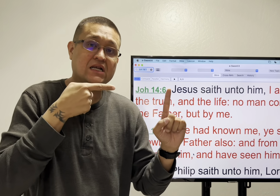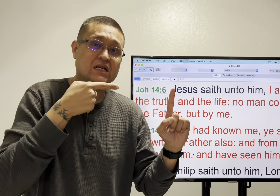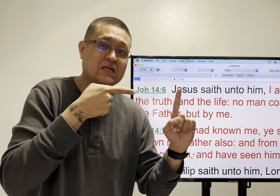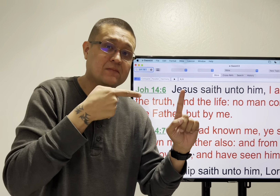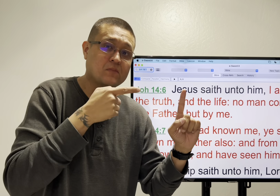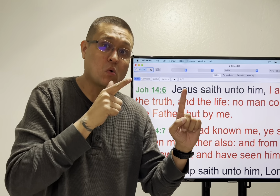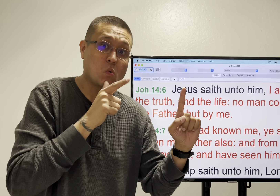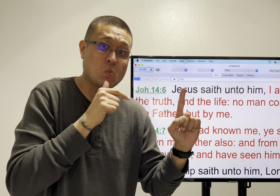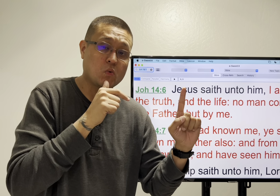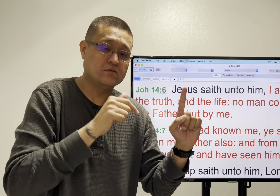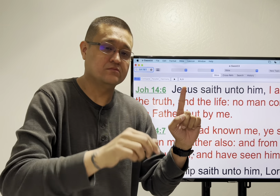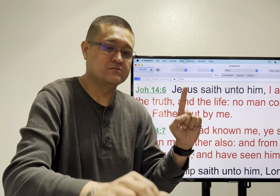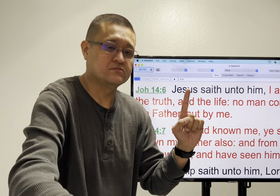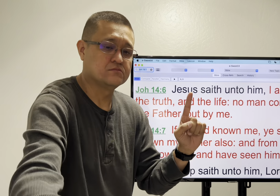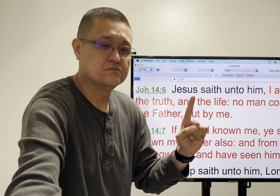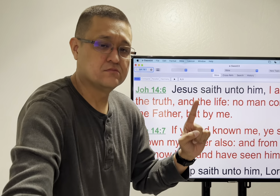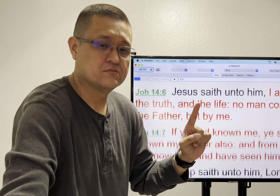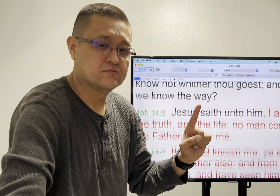It says, Jesus saith unto him.